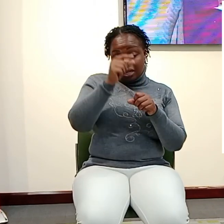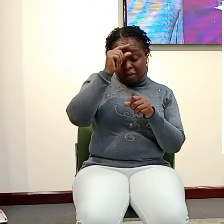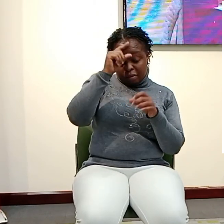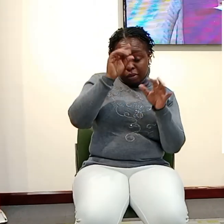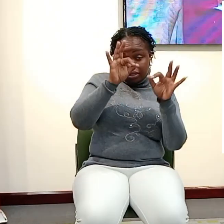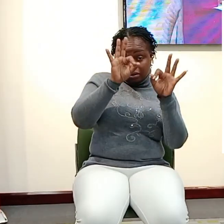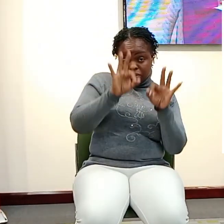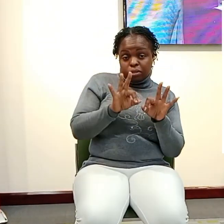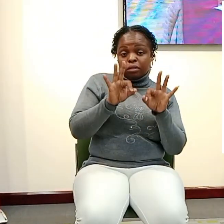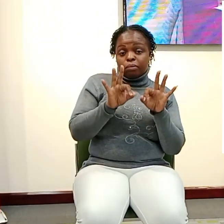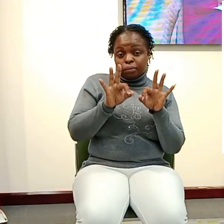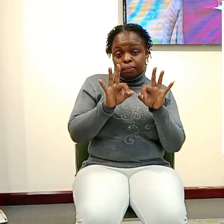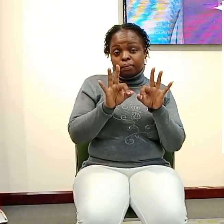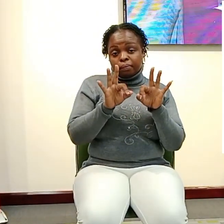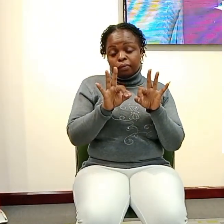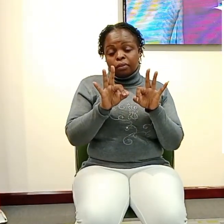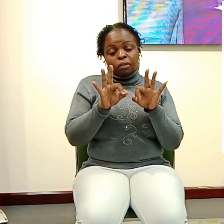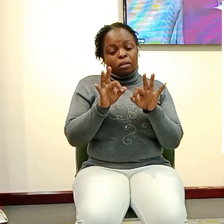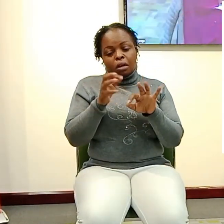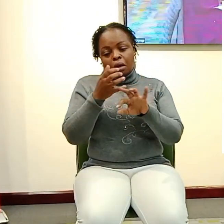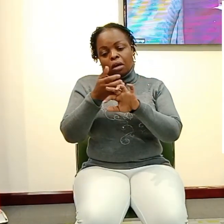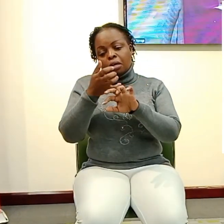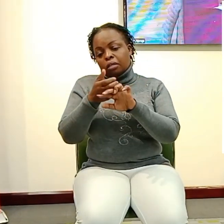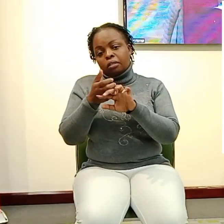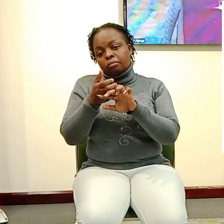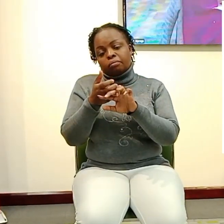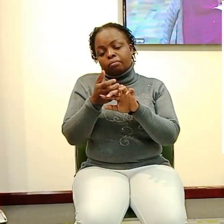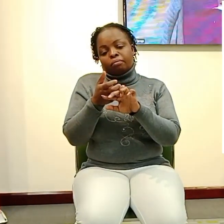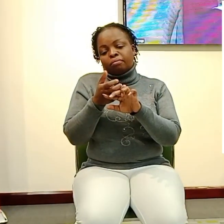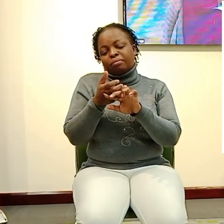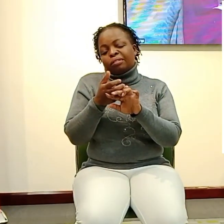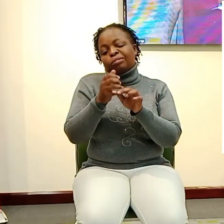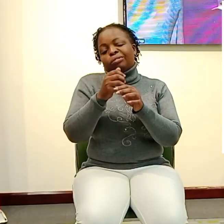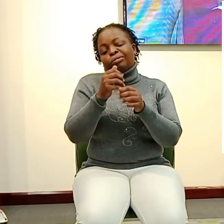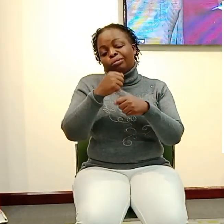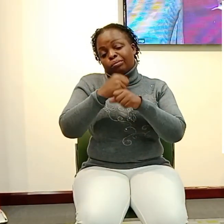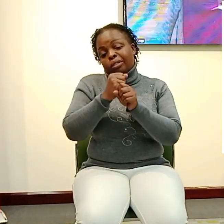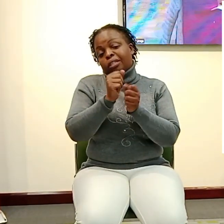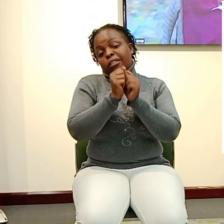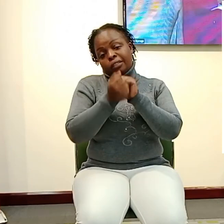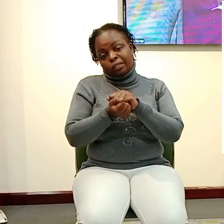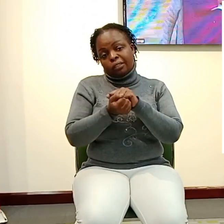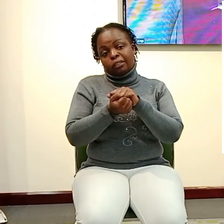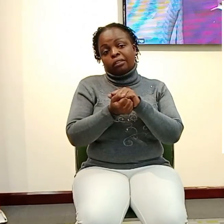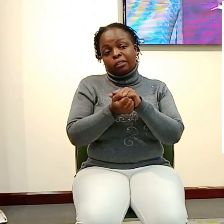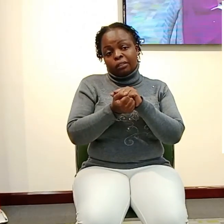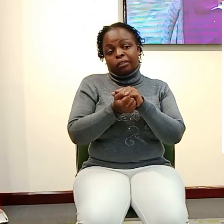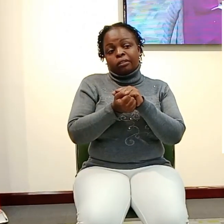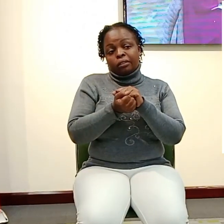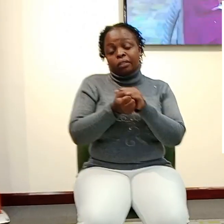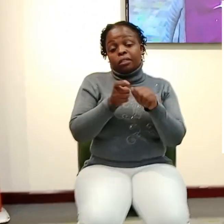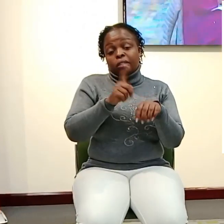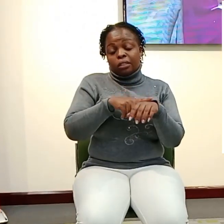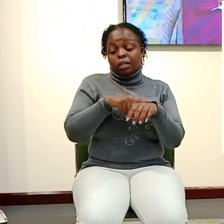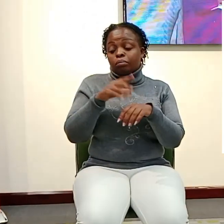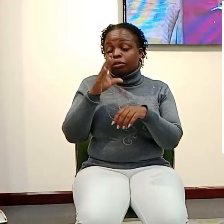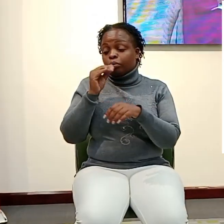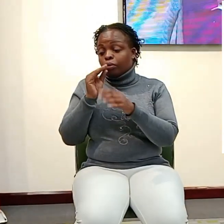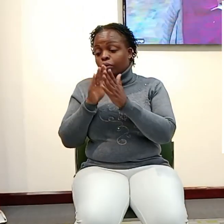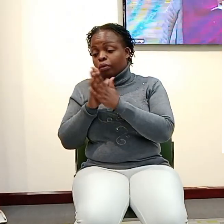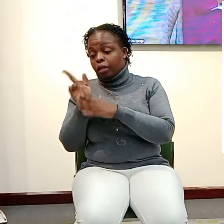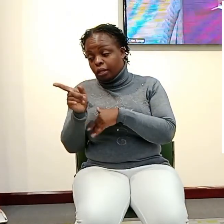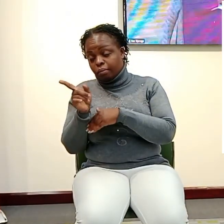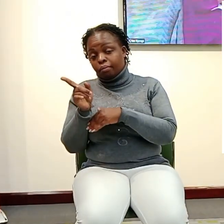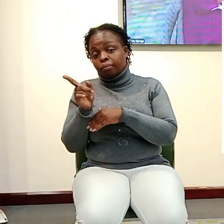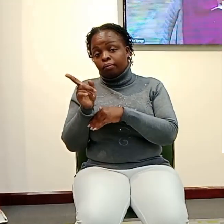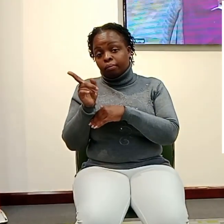account, we can't get anywhere. No change will happen. Yeah. You know, when we spoke to them,